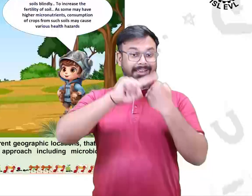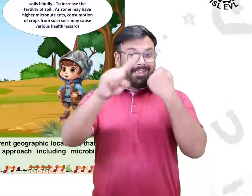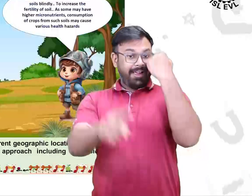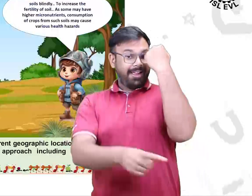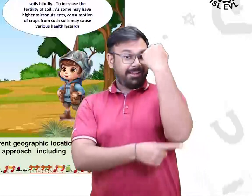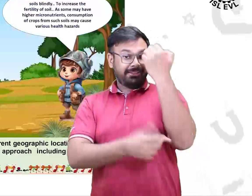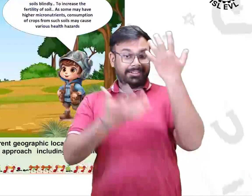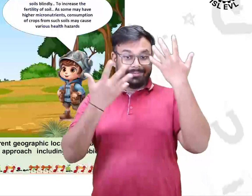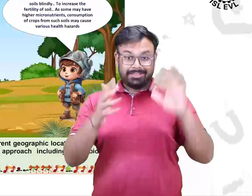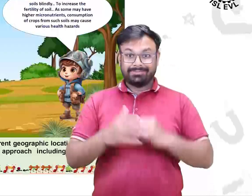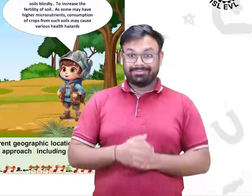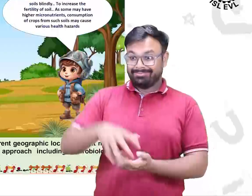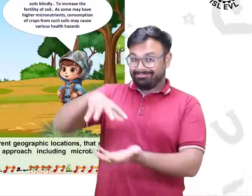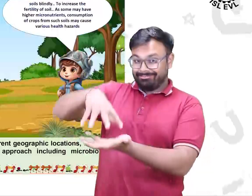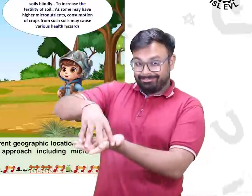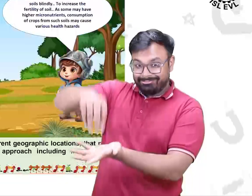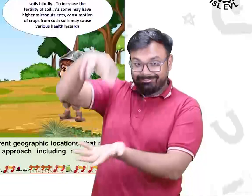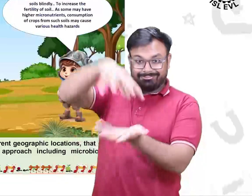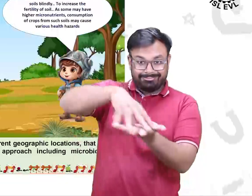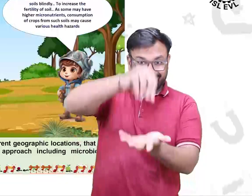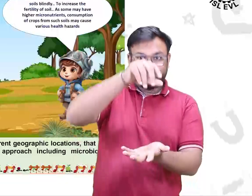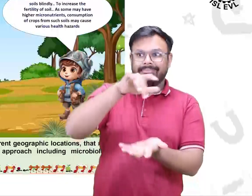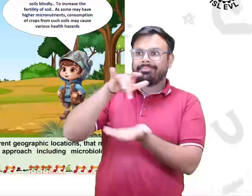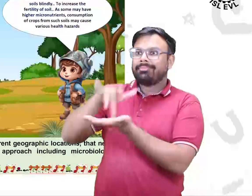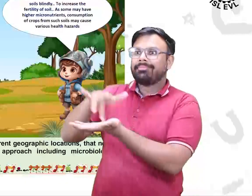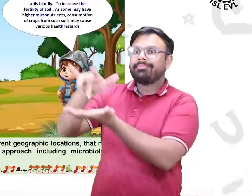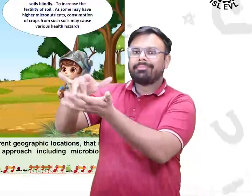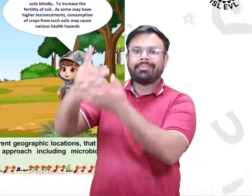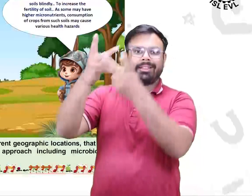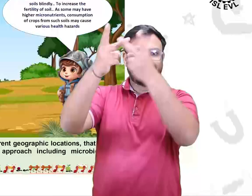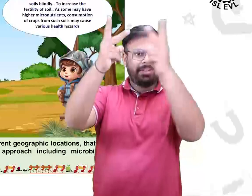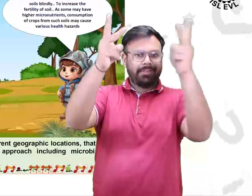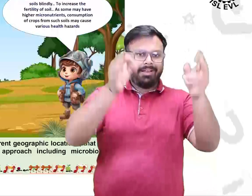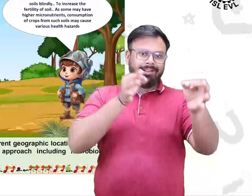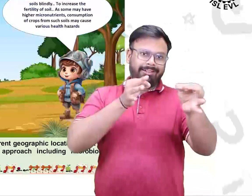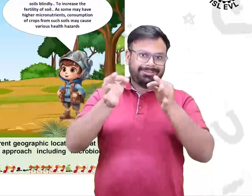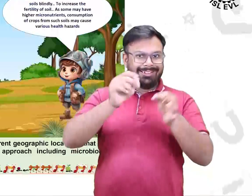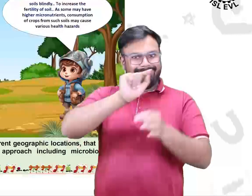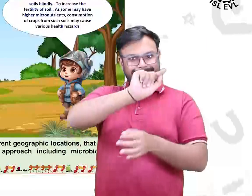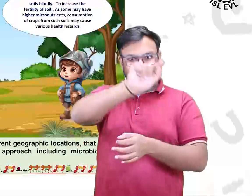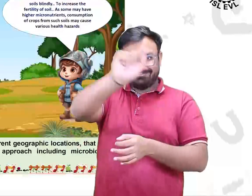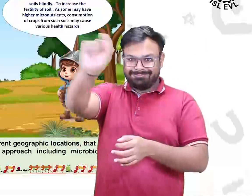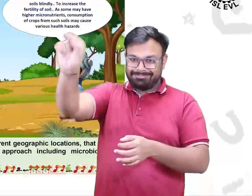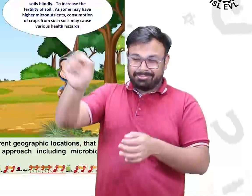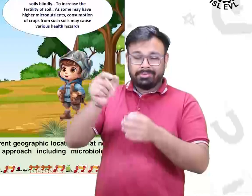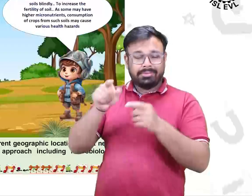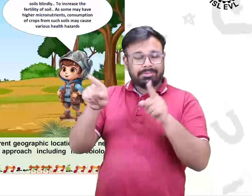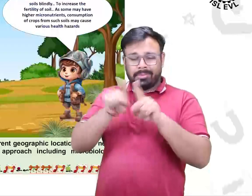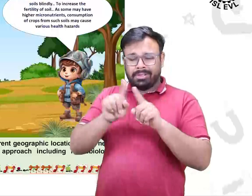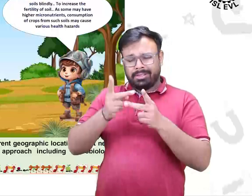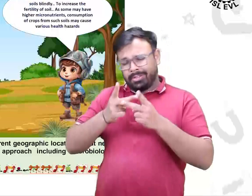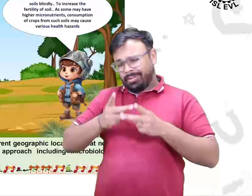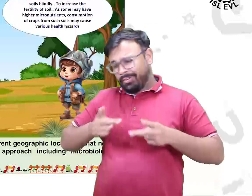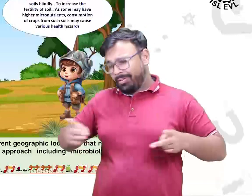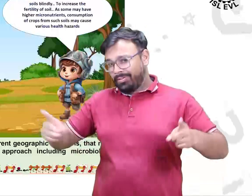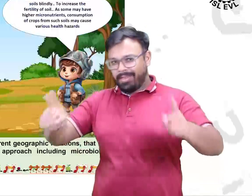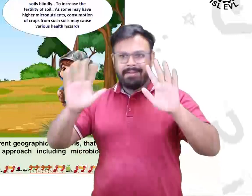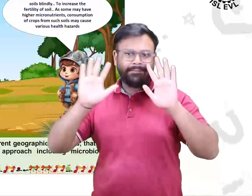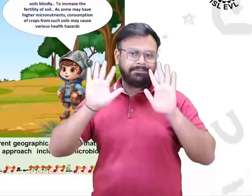Conclusion: there are many other type of mounds at different geographic